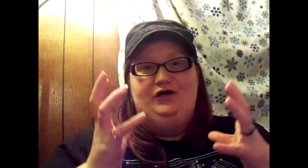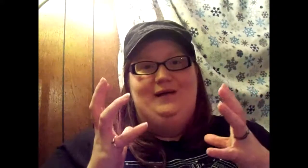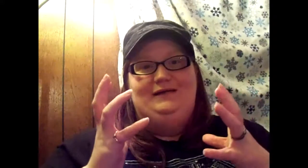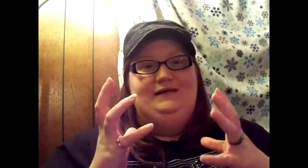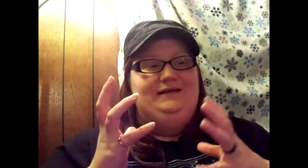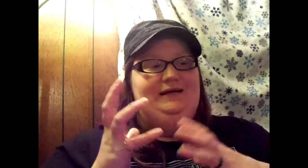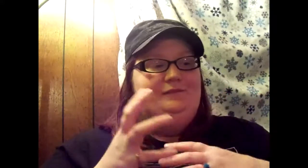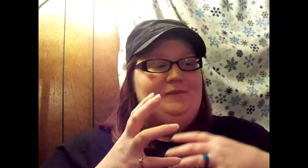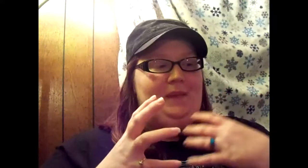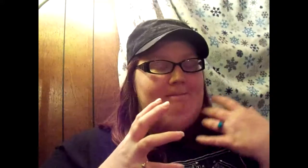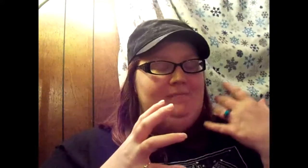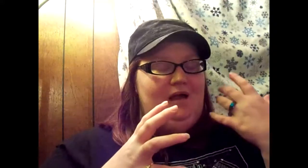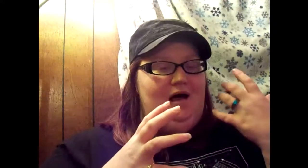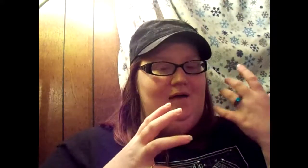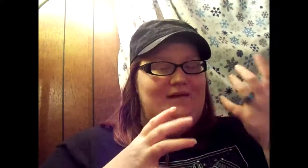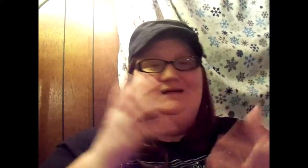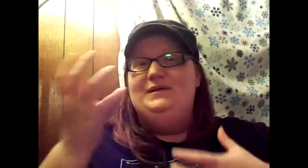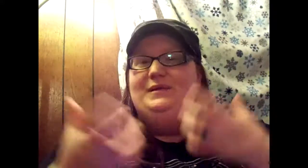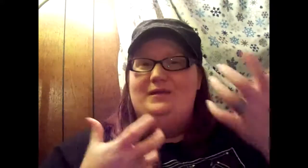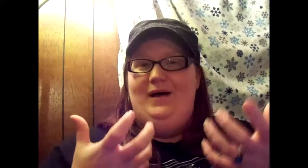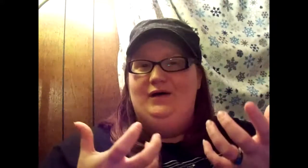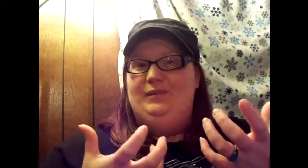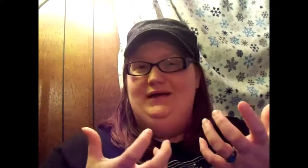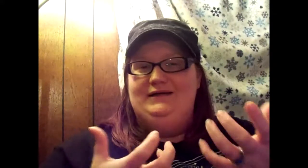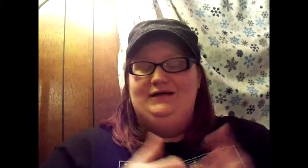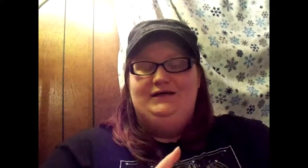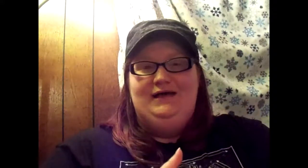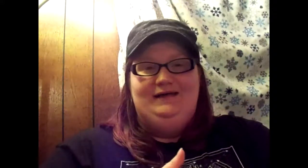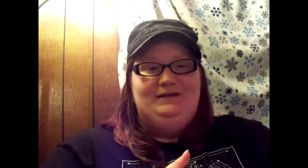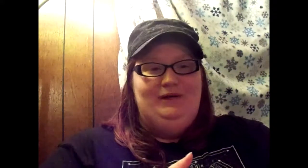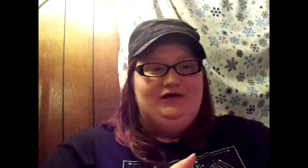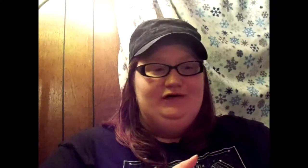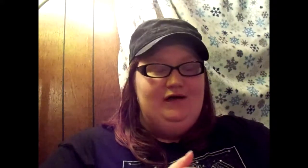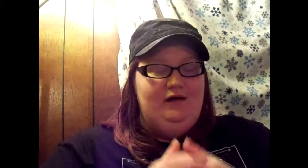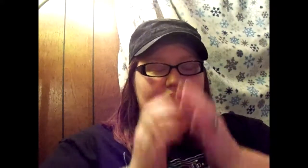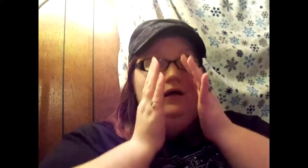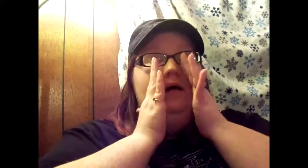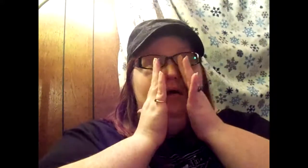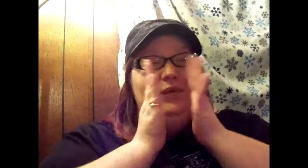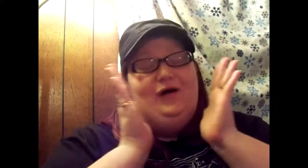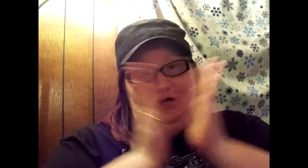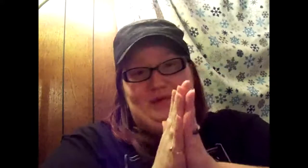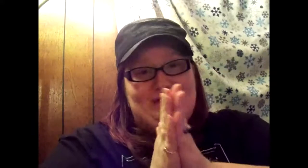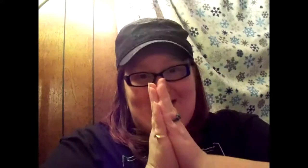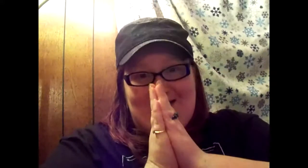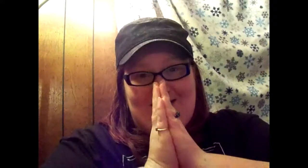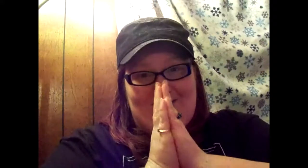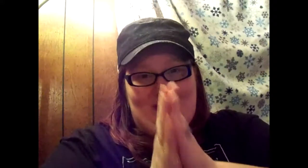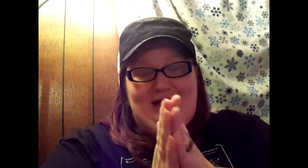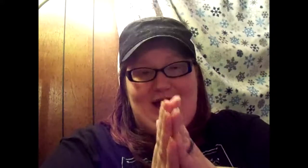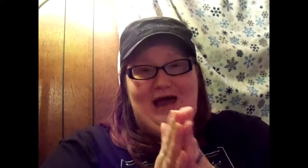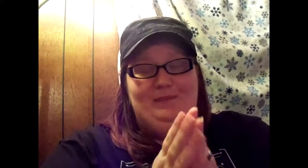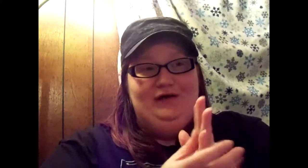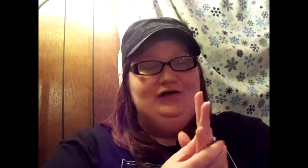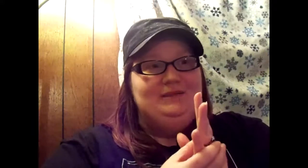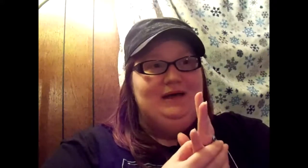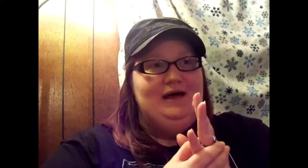about to see. That seemed to be the better place to take these pictures. We almost didn't make it happen just